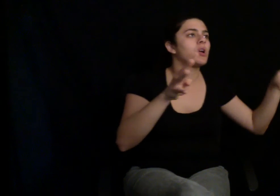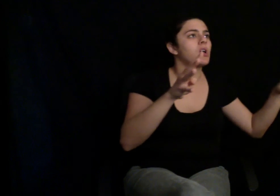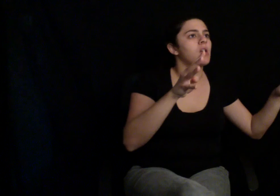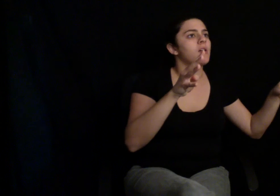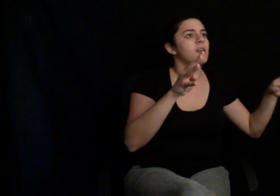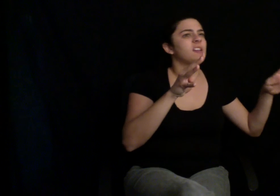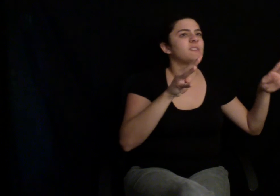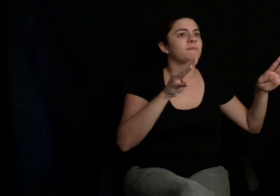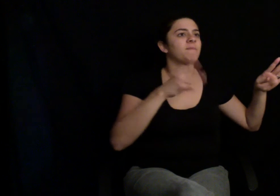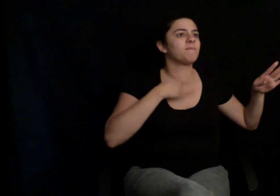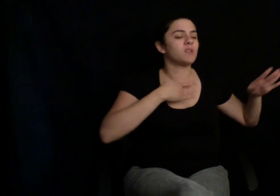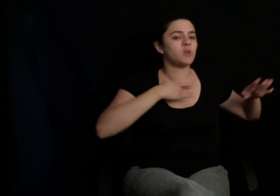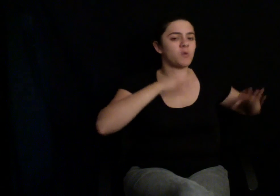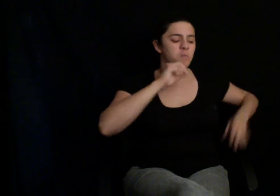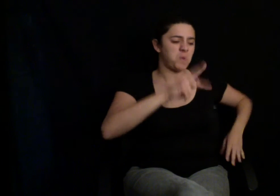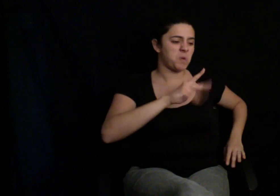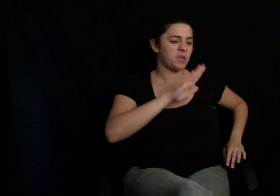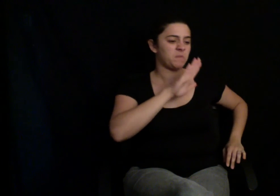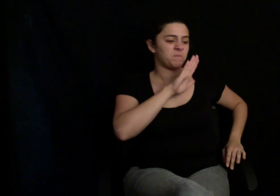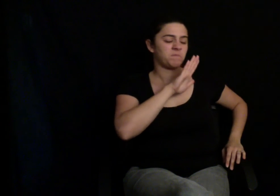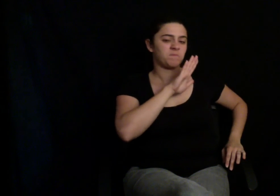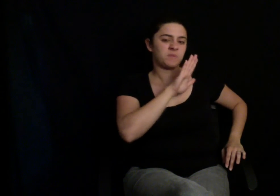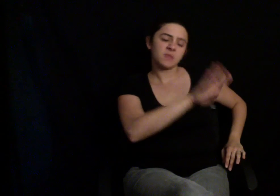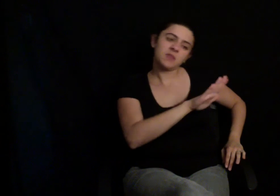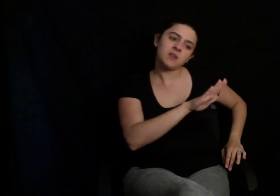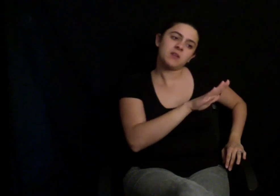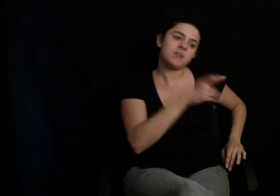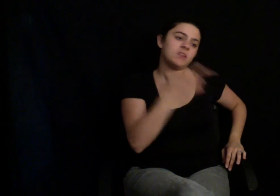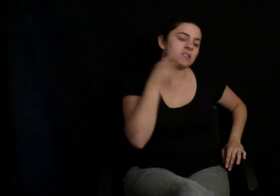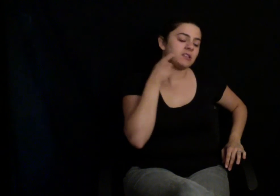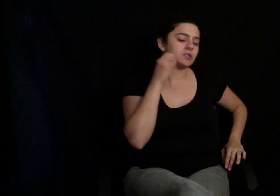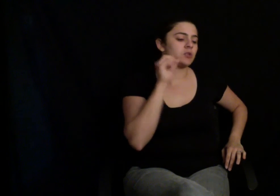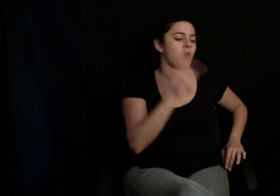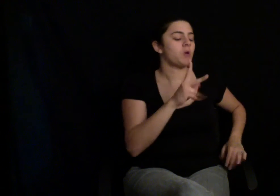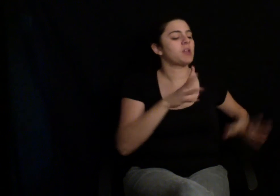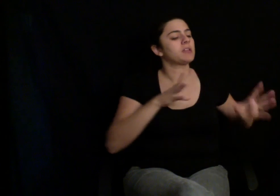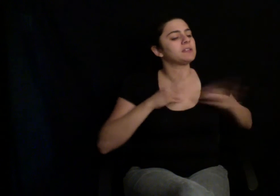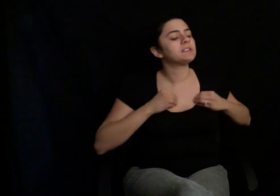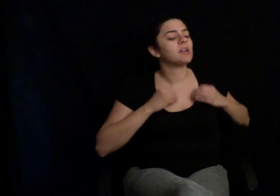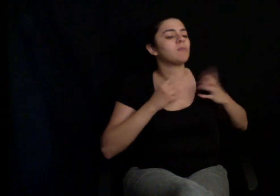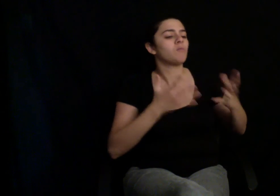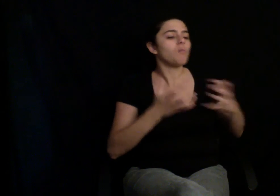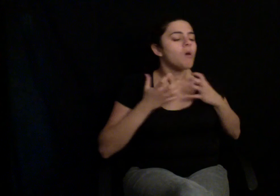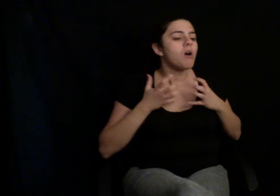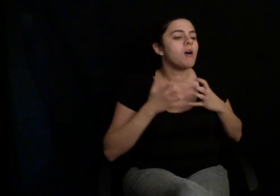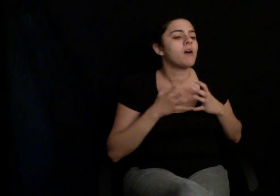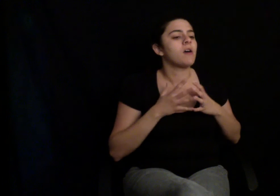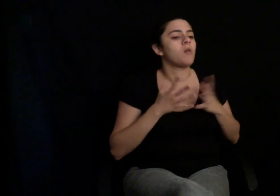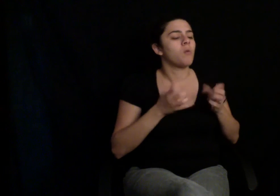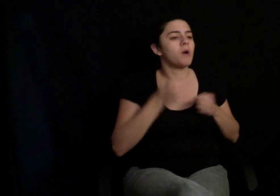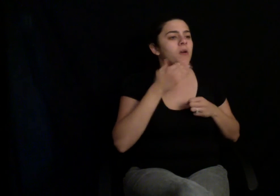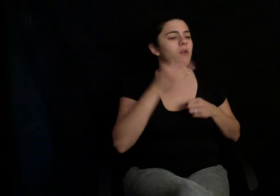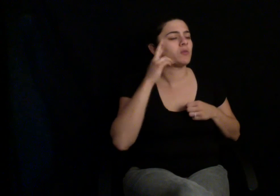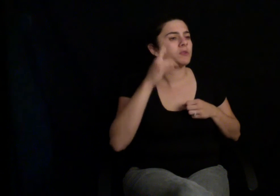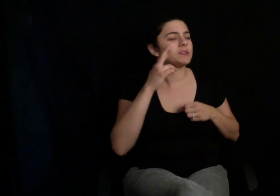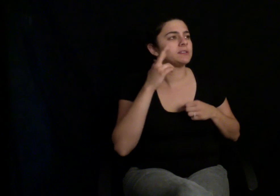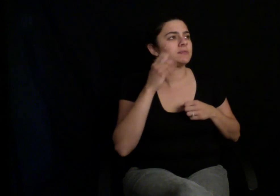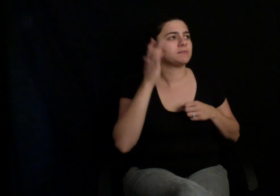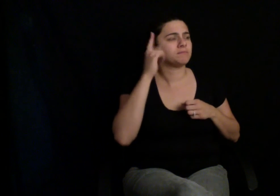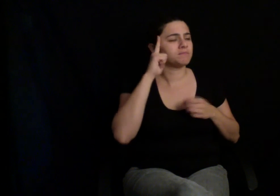their behavior, and they're going to use that to justify them coming on and trolling NoFap and trying to knock other